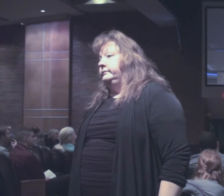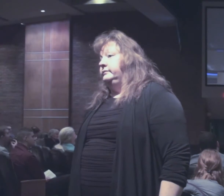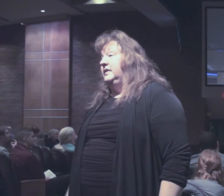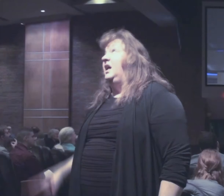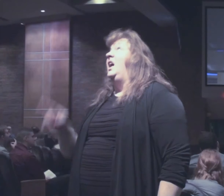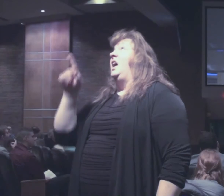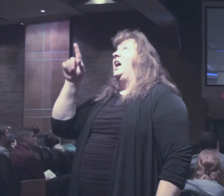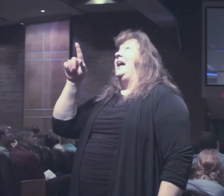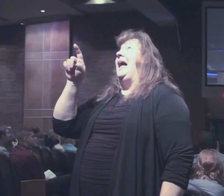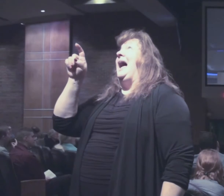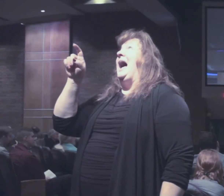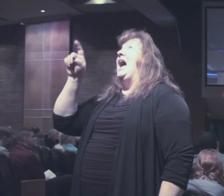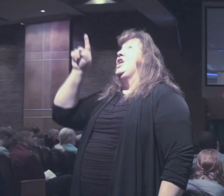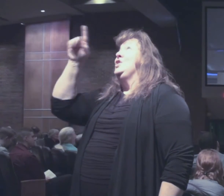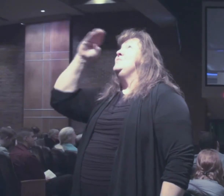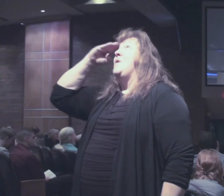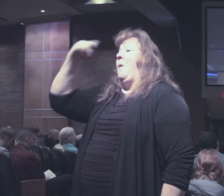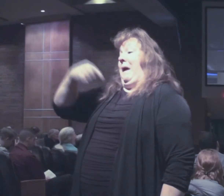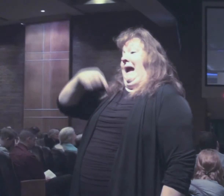And I need to trust you.